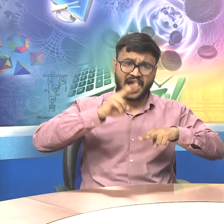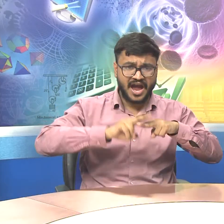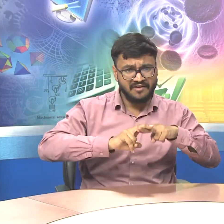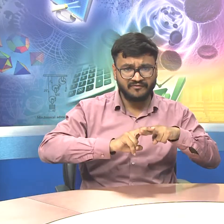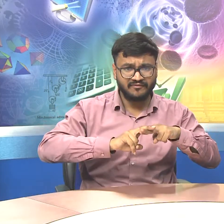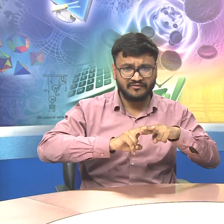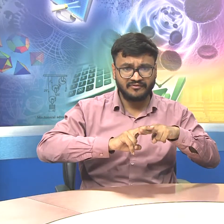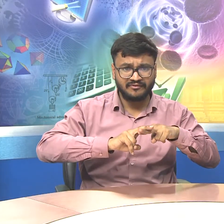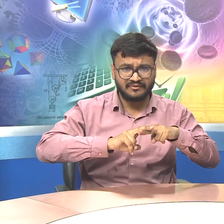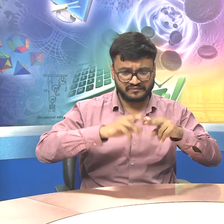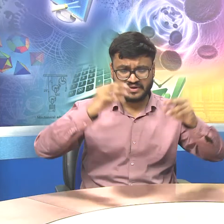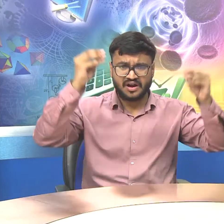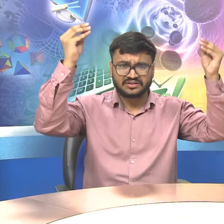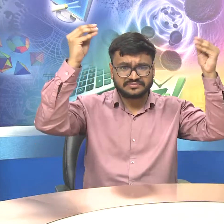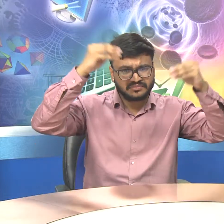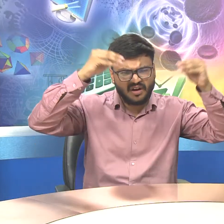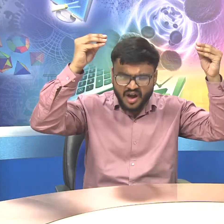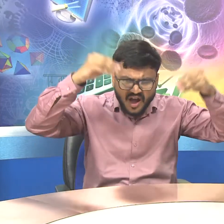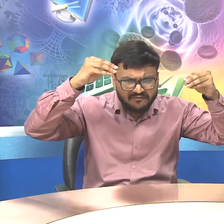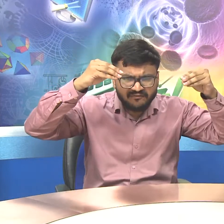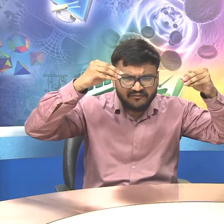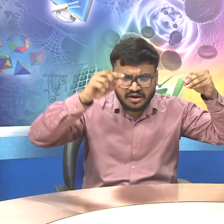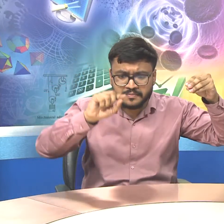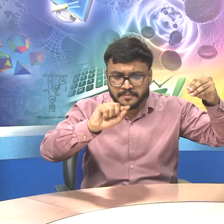will not go to school.